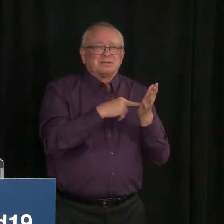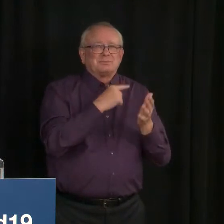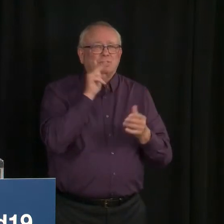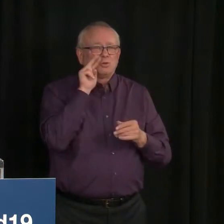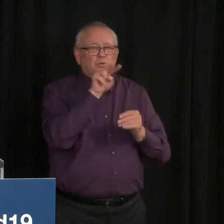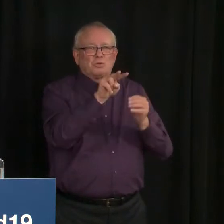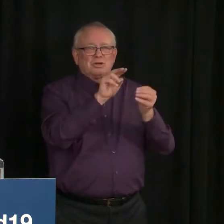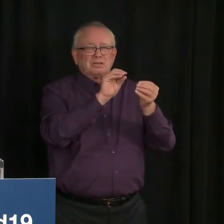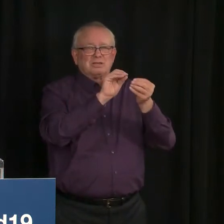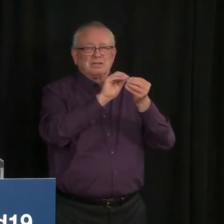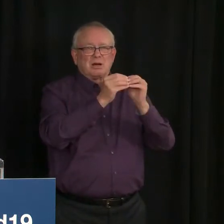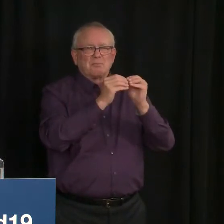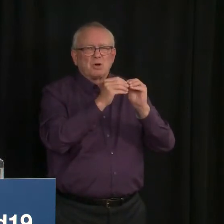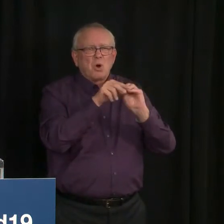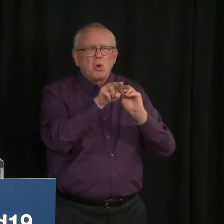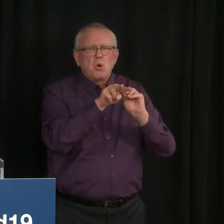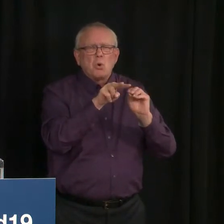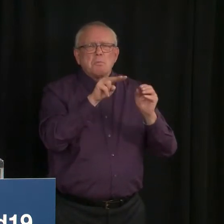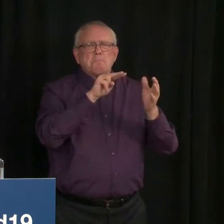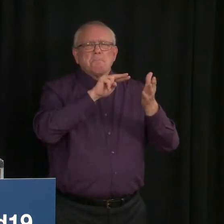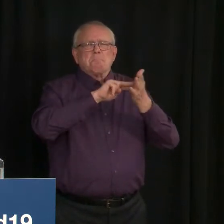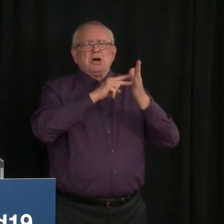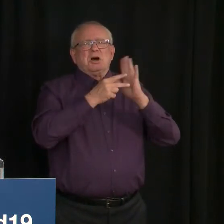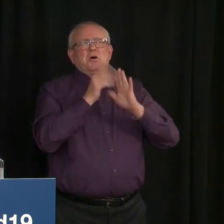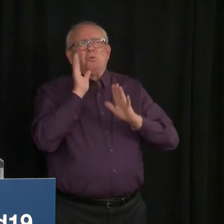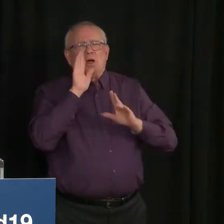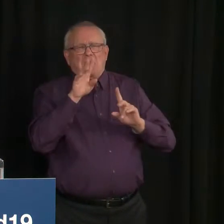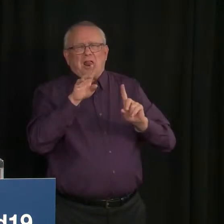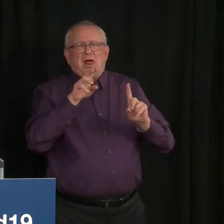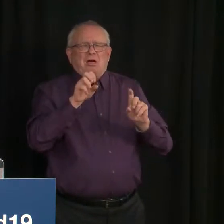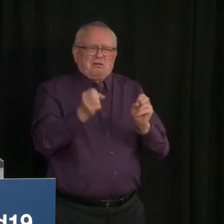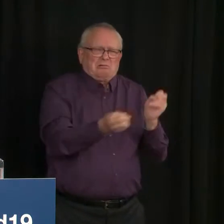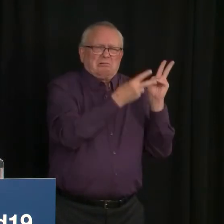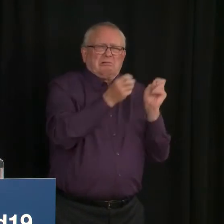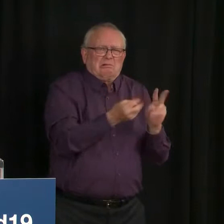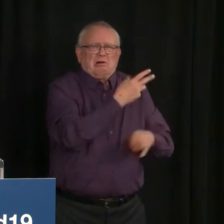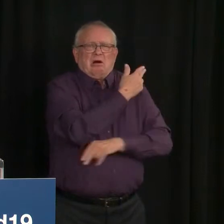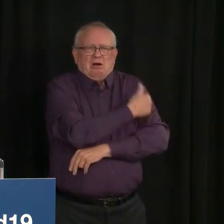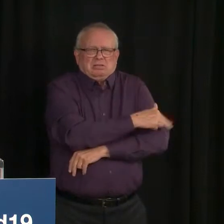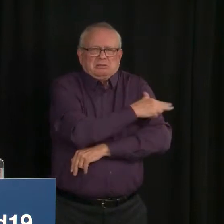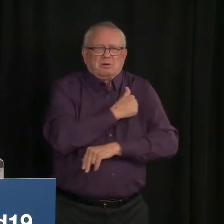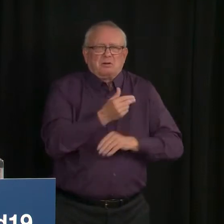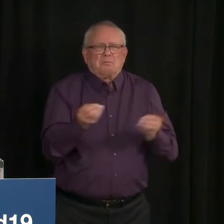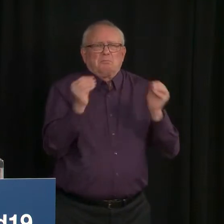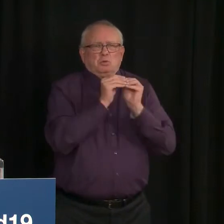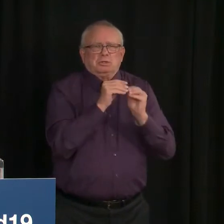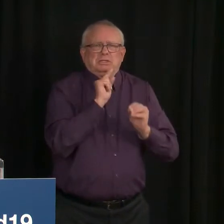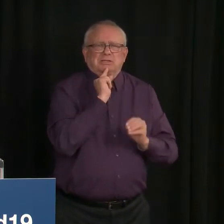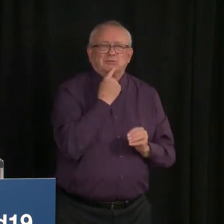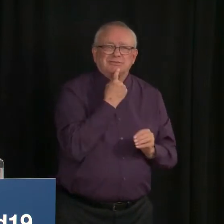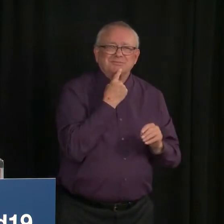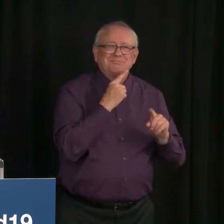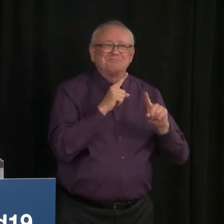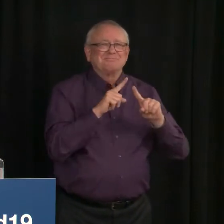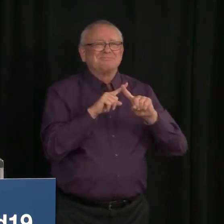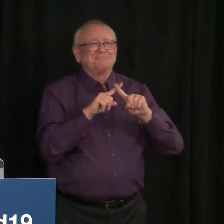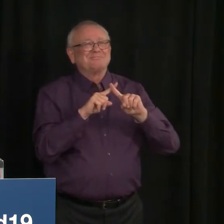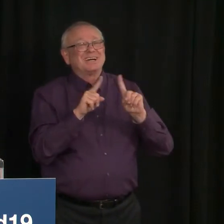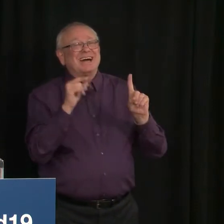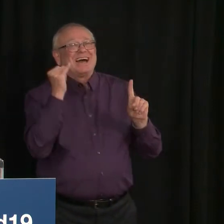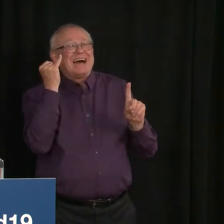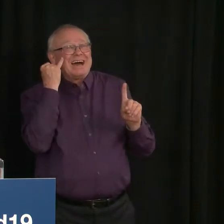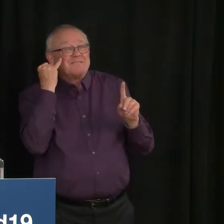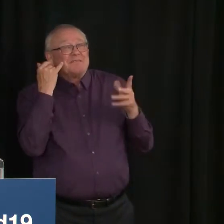and severe outcomes. And the vaccine does two things. One of the things it does is it prevents transmission, but the other thing that it does is those